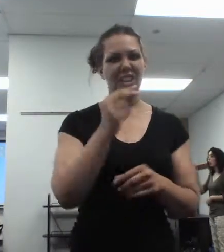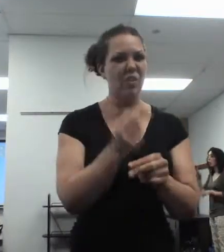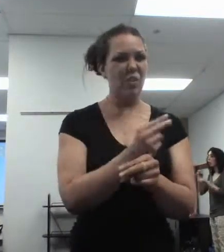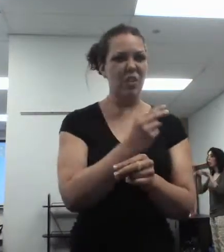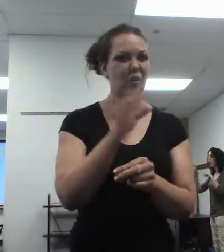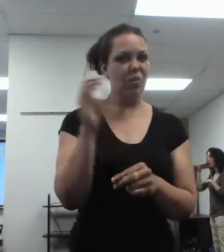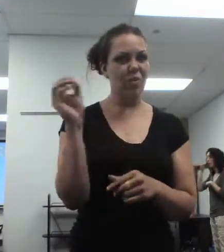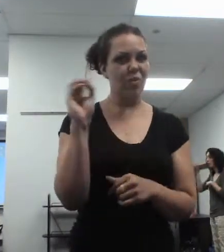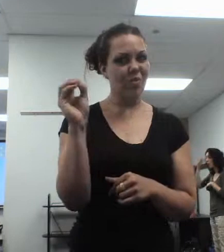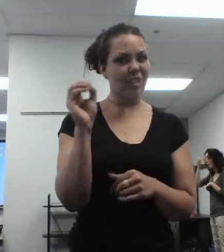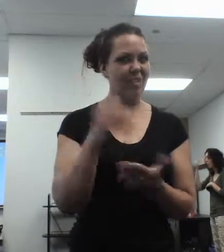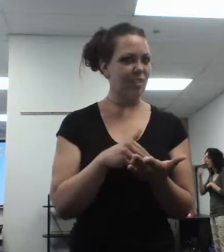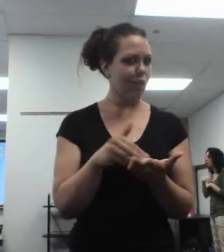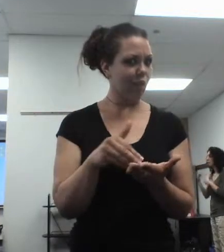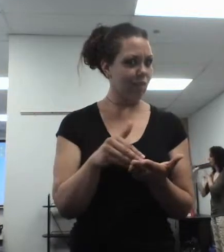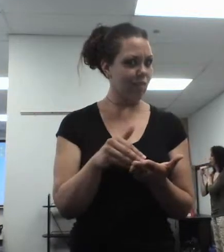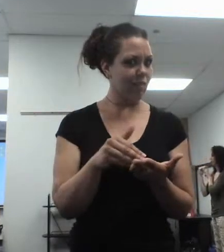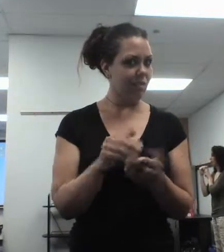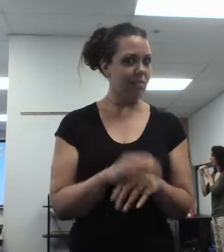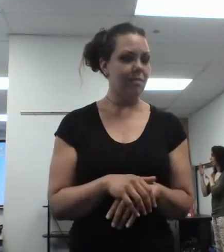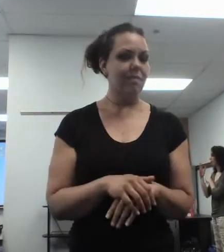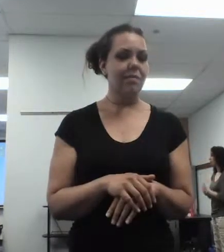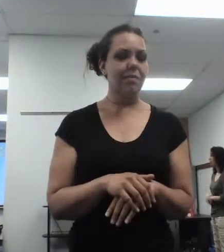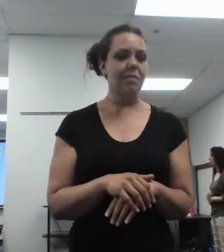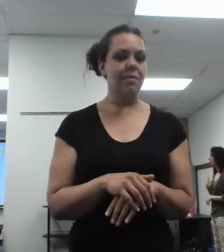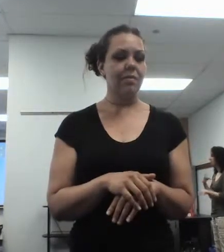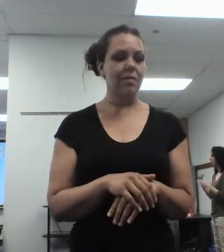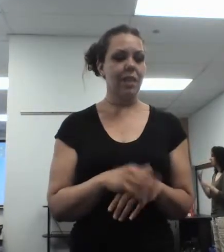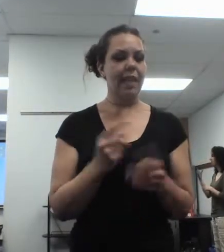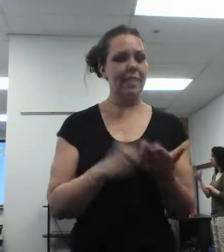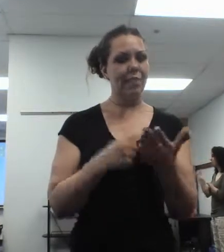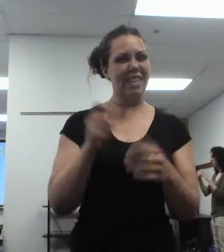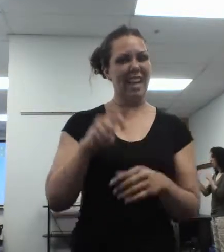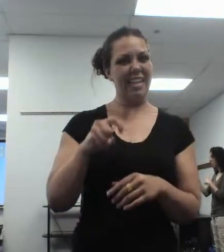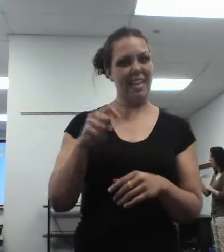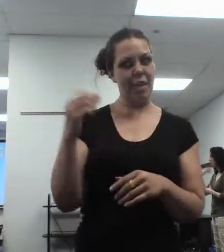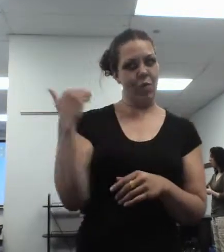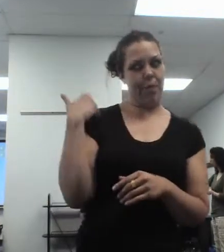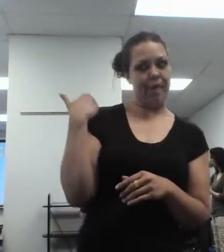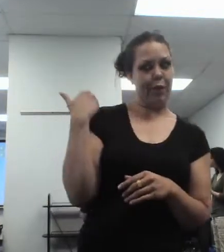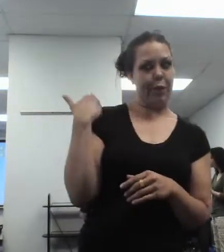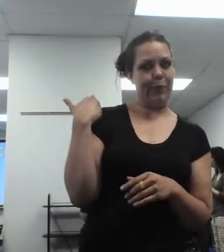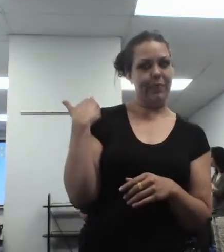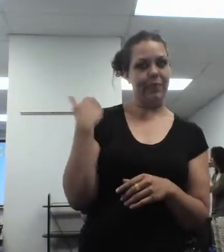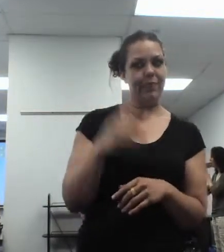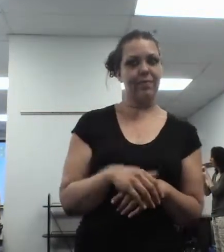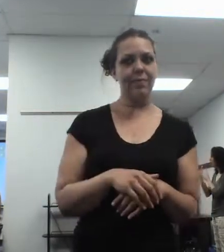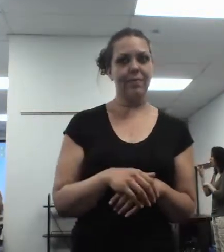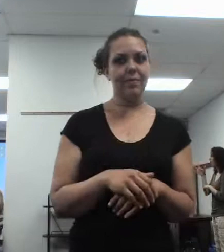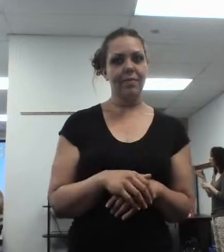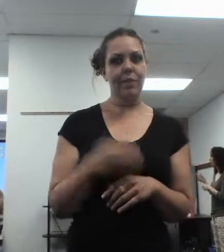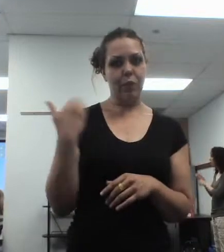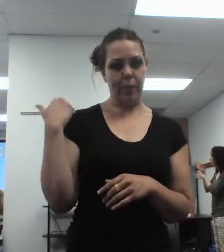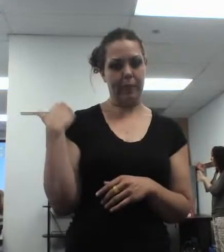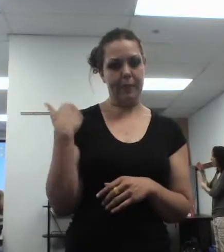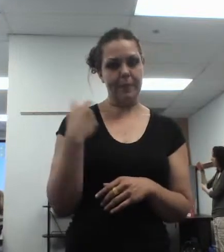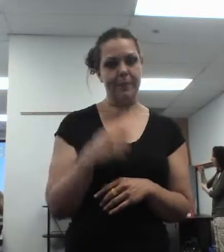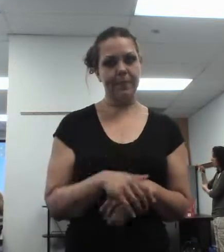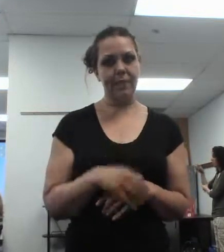So don't just send me an email. What's the PowerPoint on Oasis? Okay, remind me. Alright,